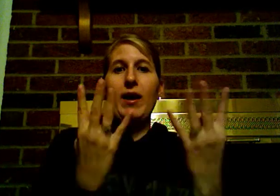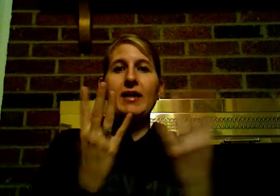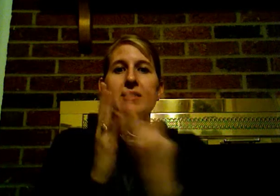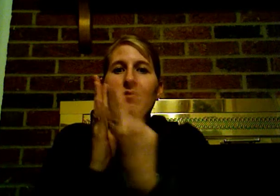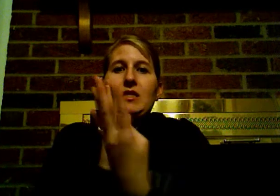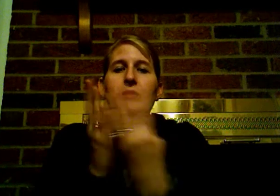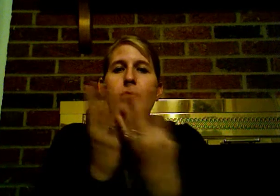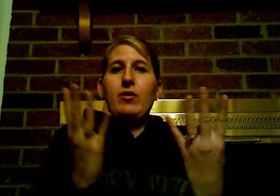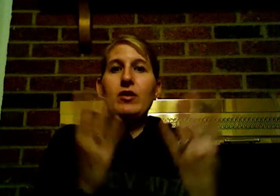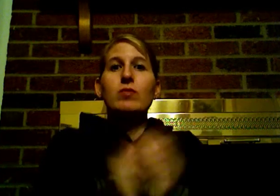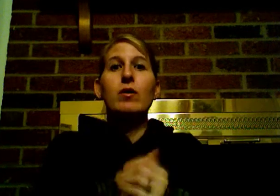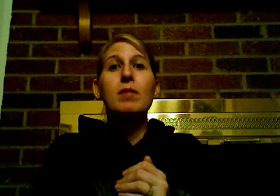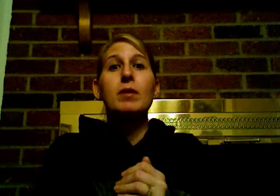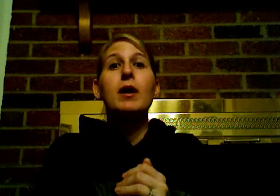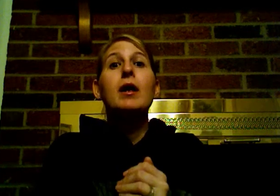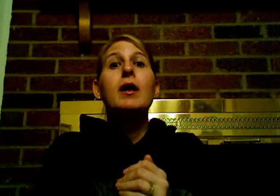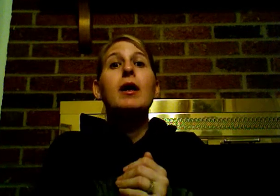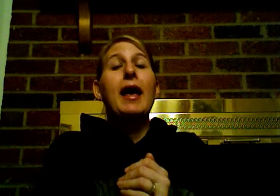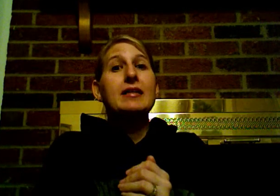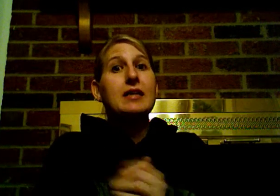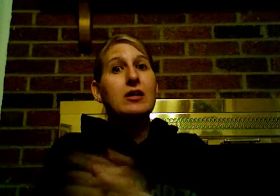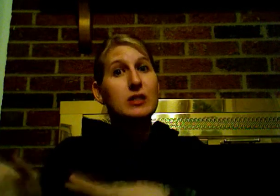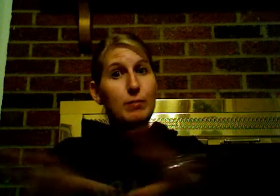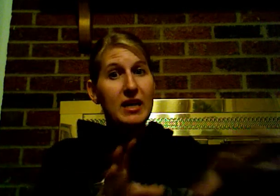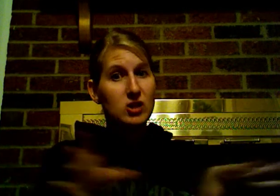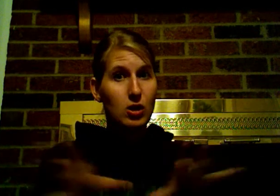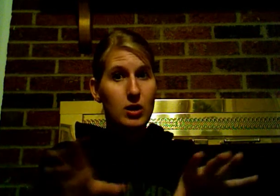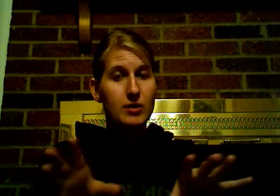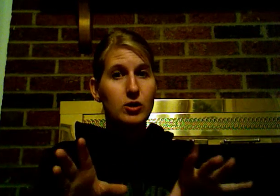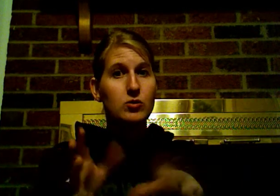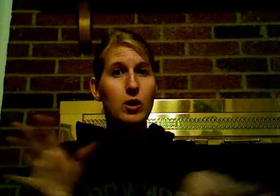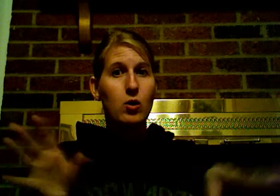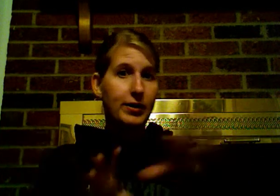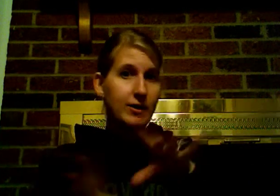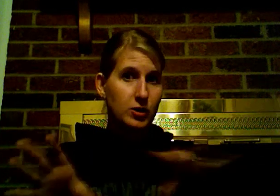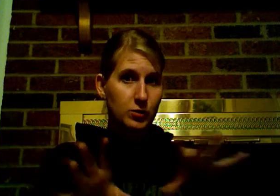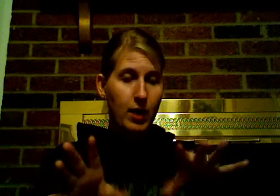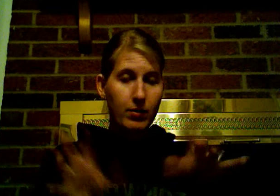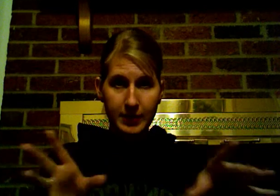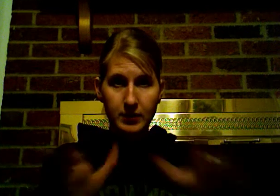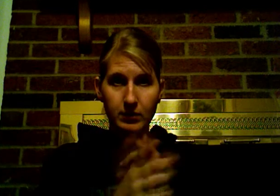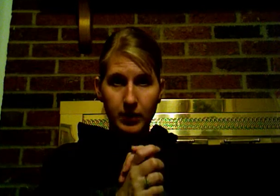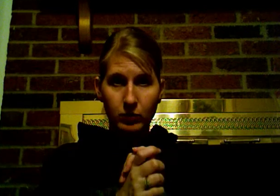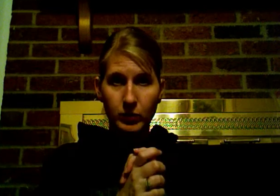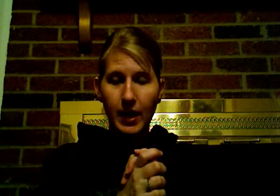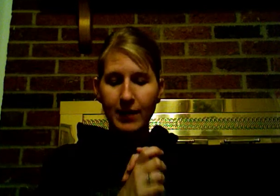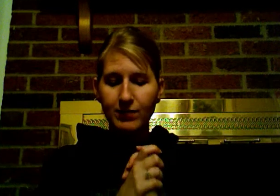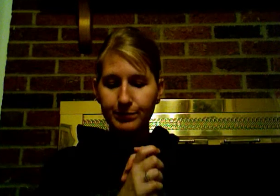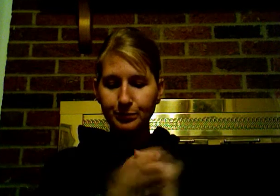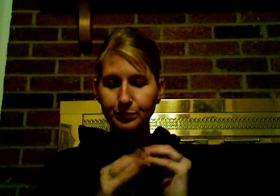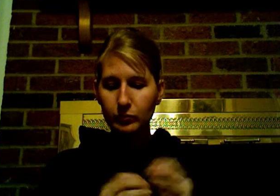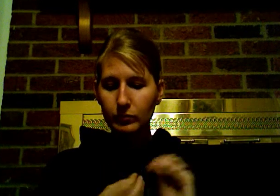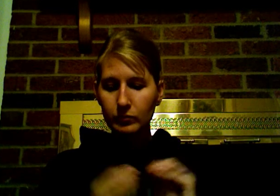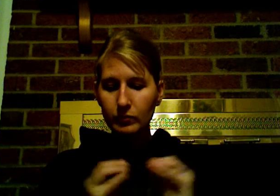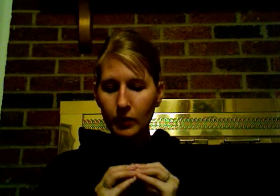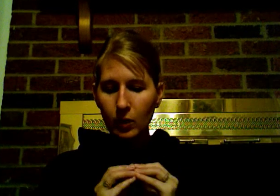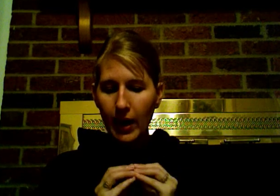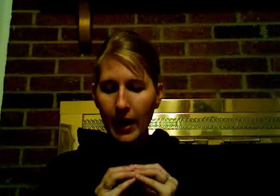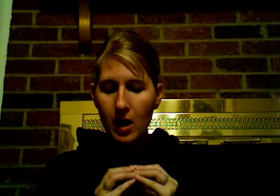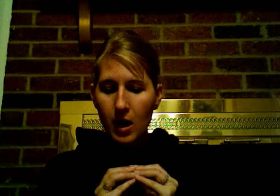it is, if it's this way or this way. Remember, ASL is spatial, so you do it according to how it is in real life. Okay,